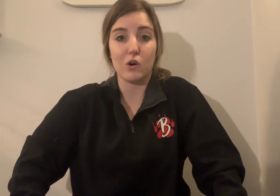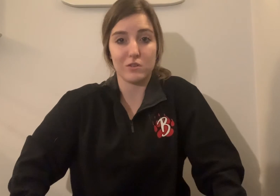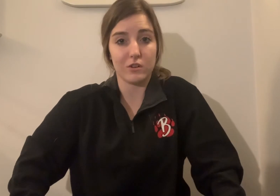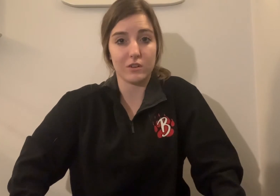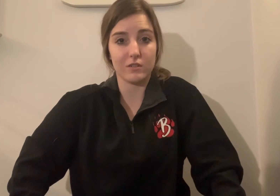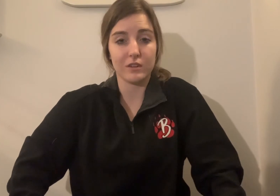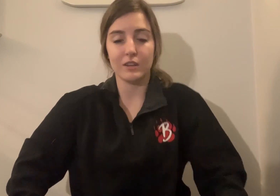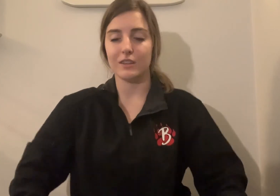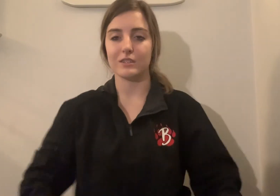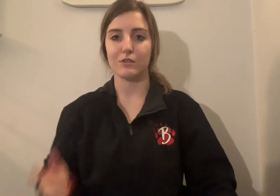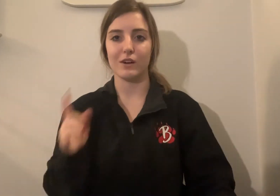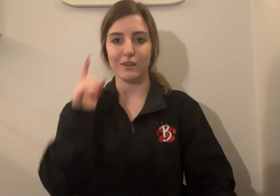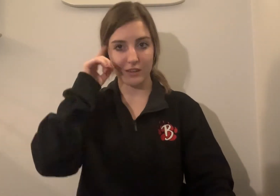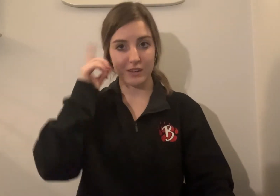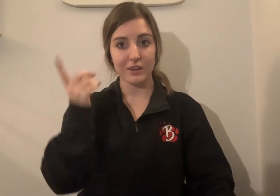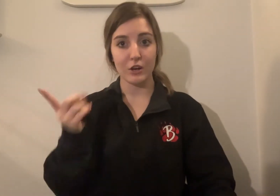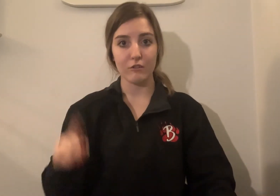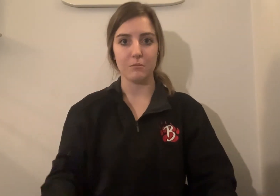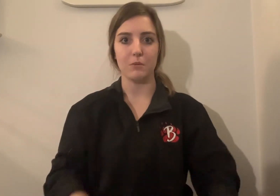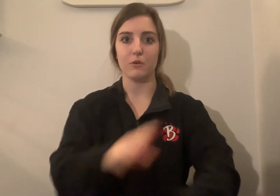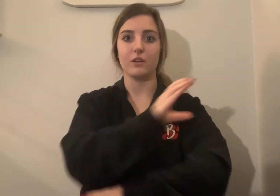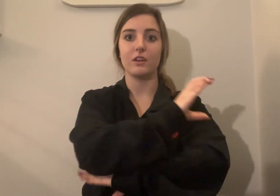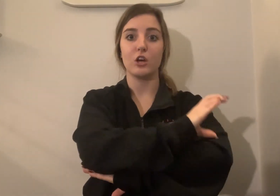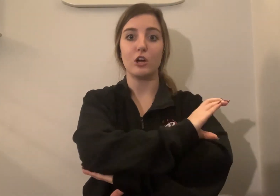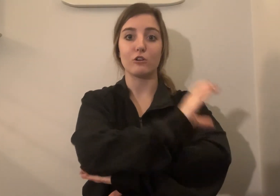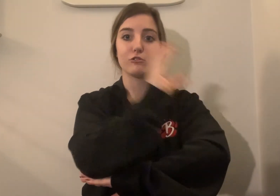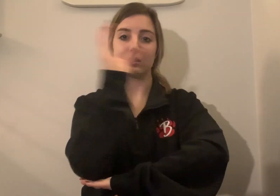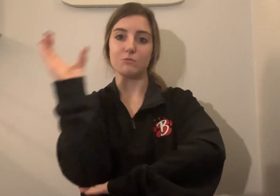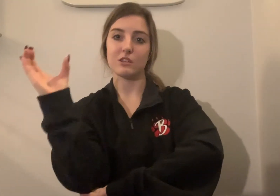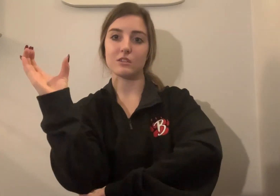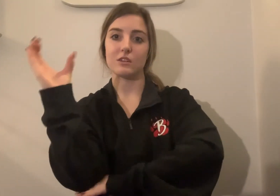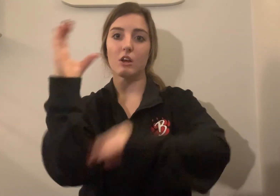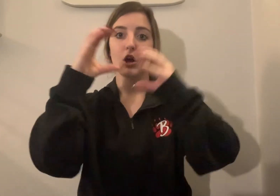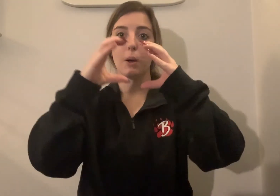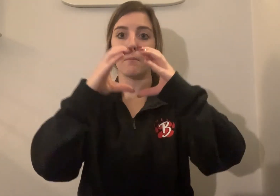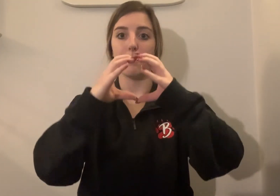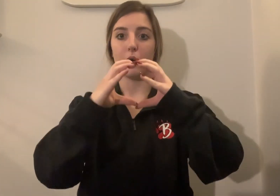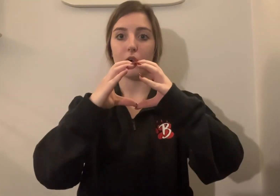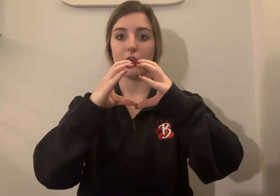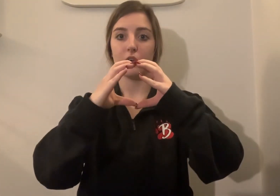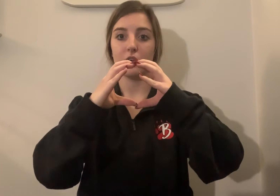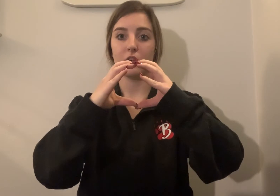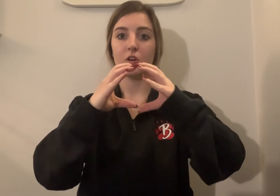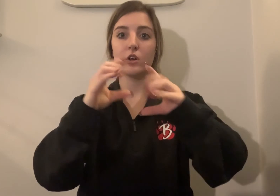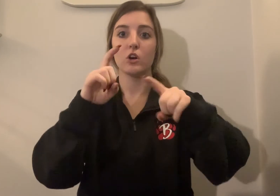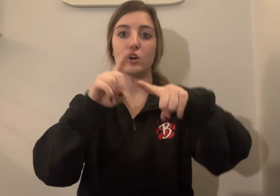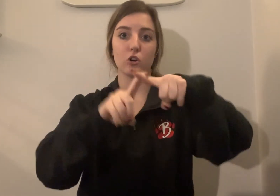hook. That's how I remember it. Christmas ball hook.